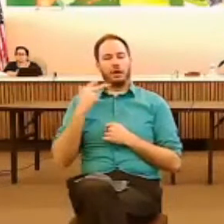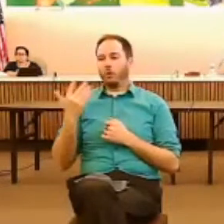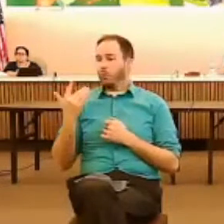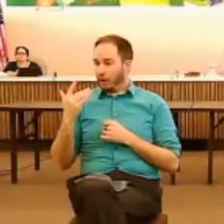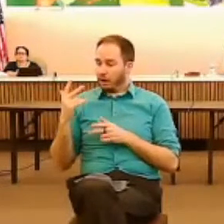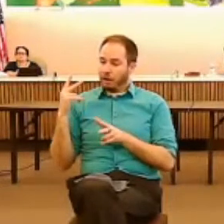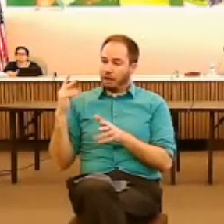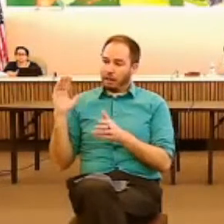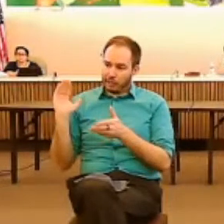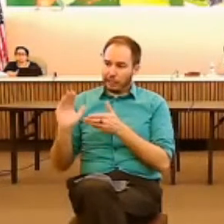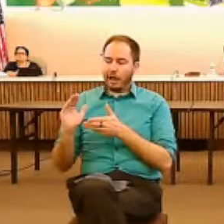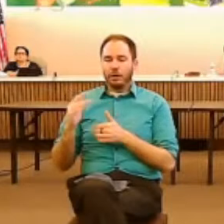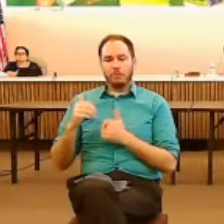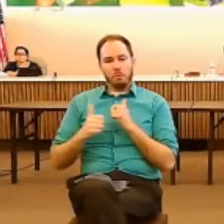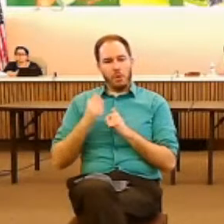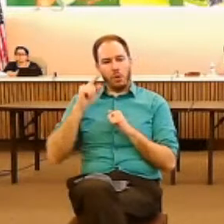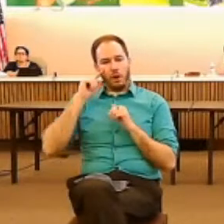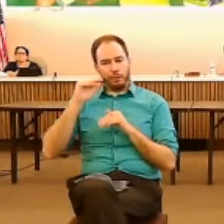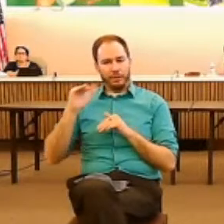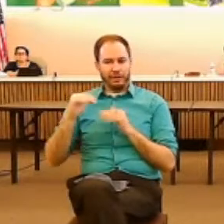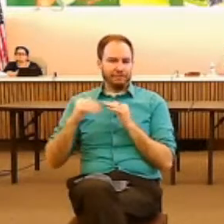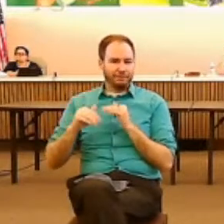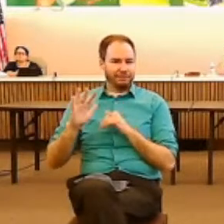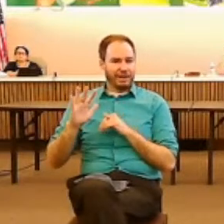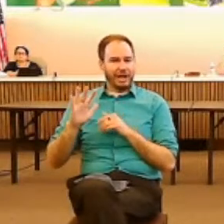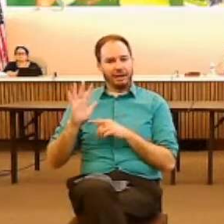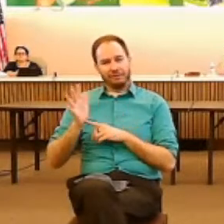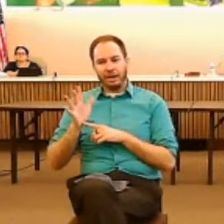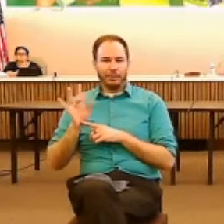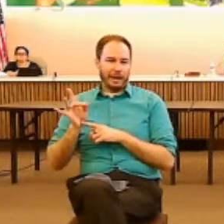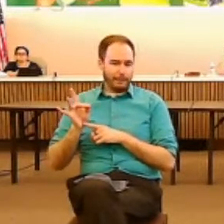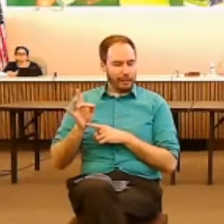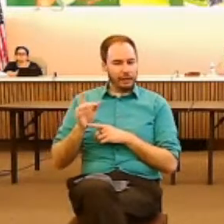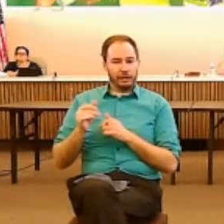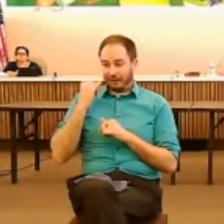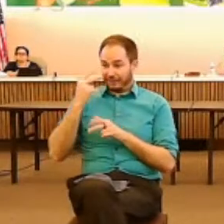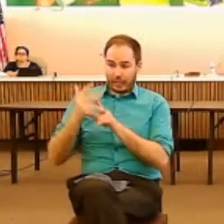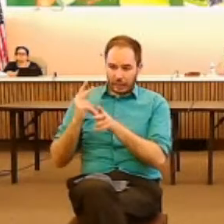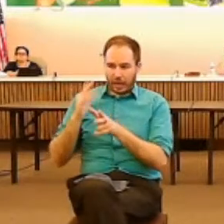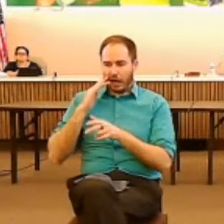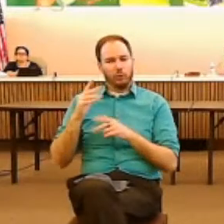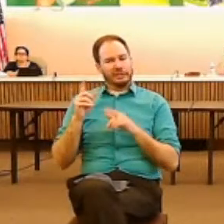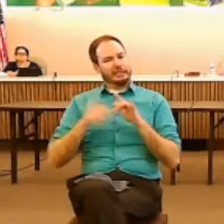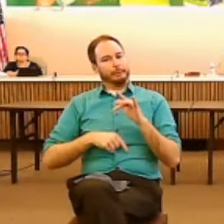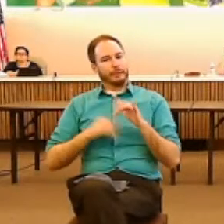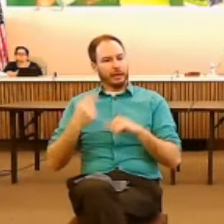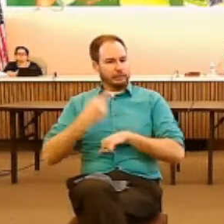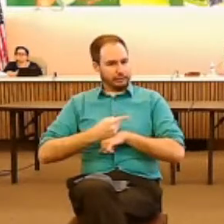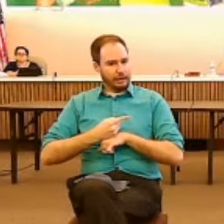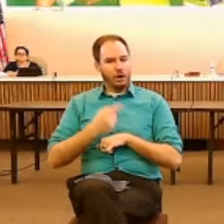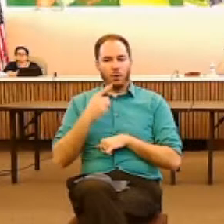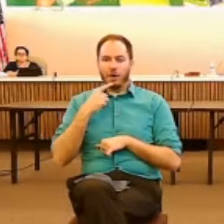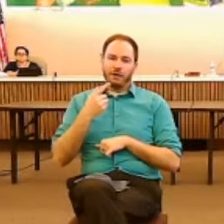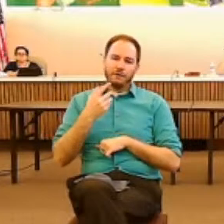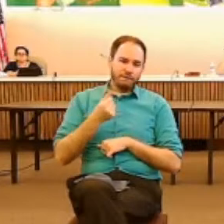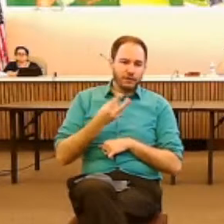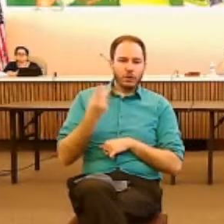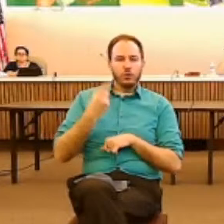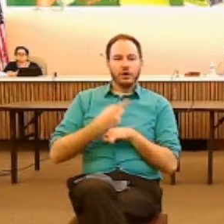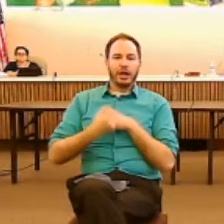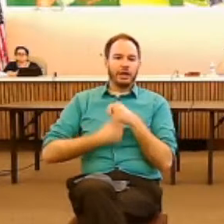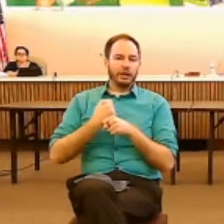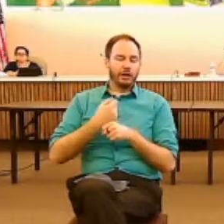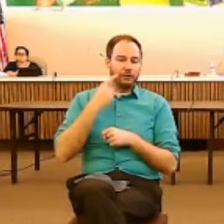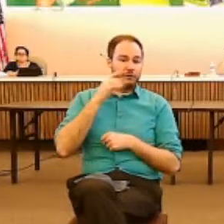of our customers want to be in and out in 5, 6, 7, 8 minutes. There's always those 4 or 5 banner days a year, the days